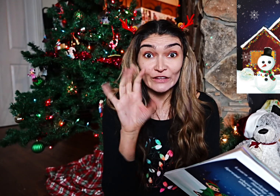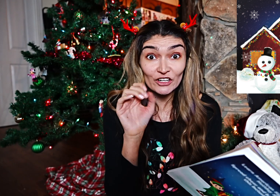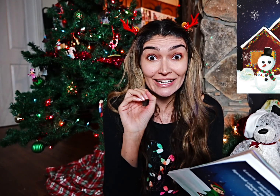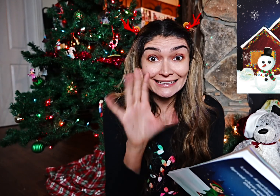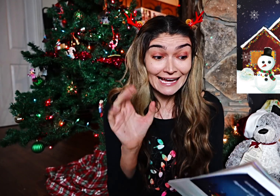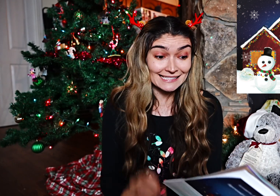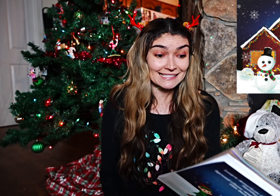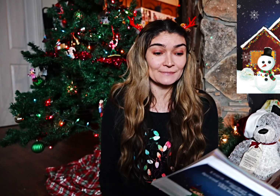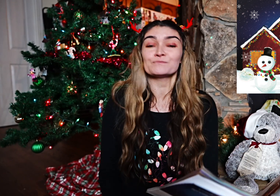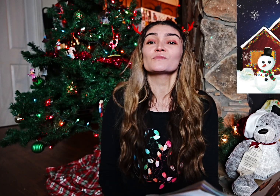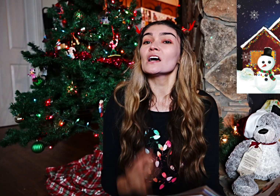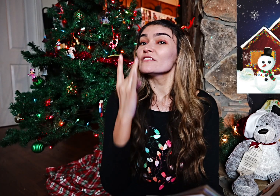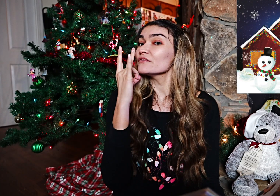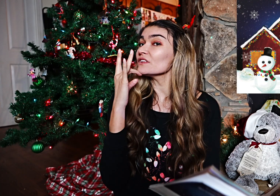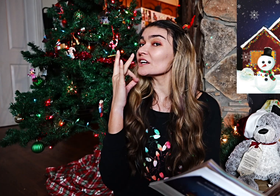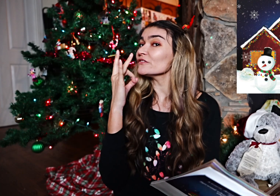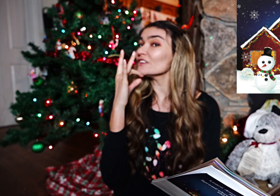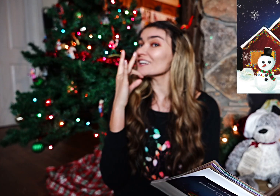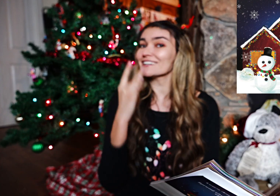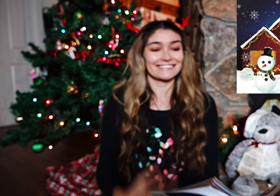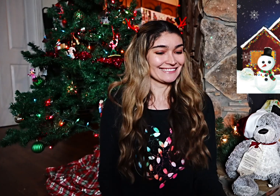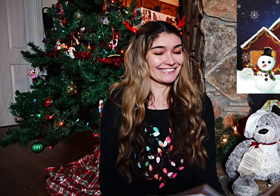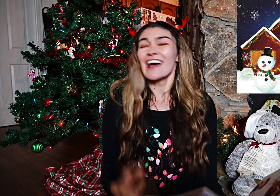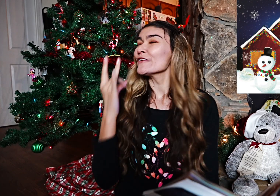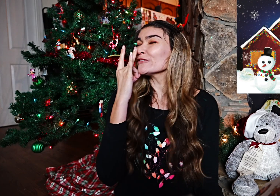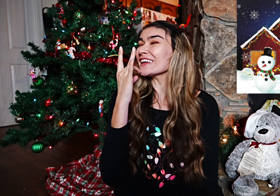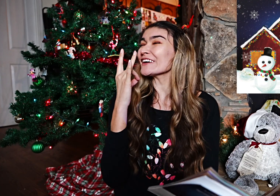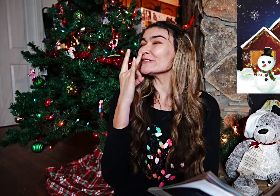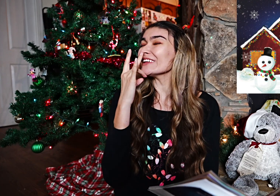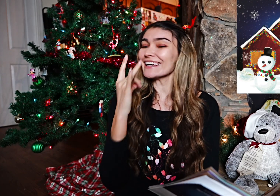flickering lights. Flick, flick, flick, flick.